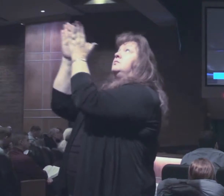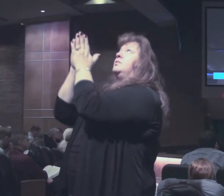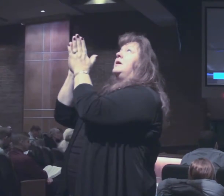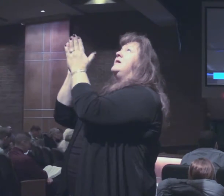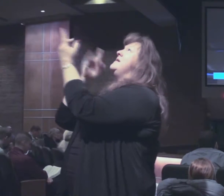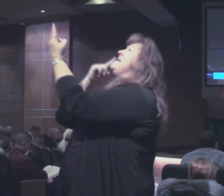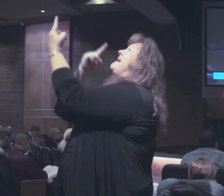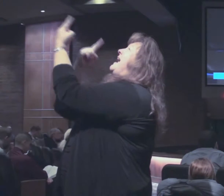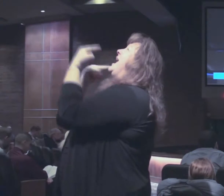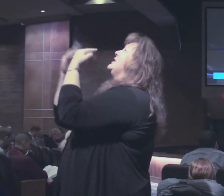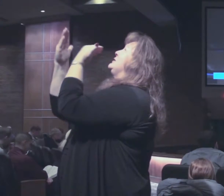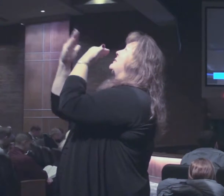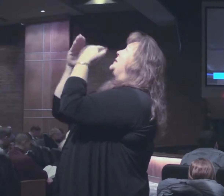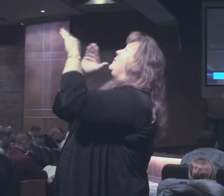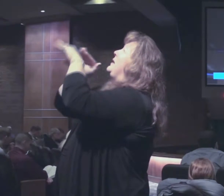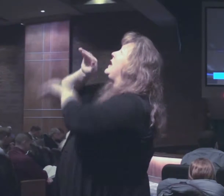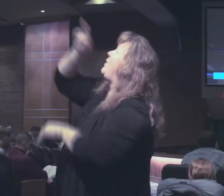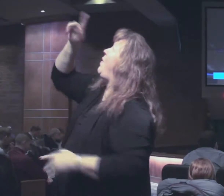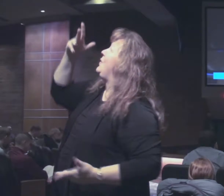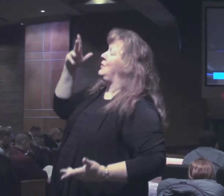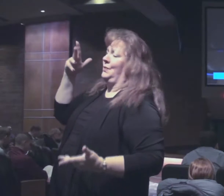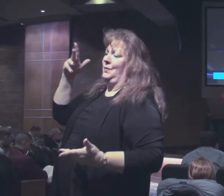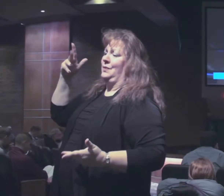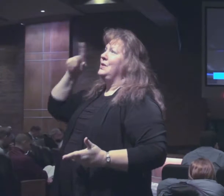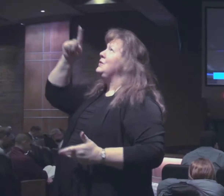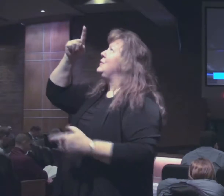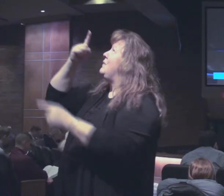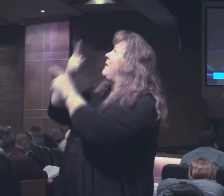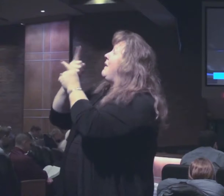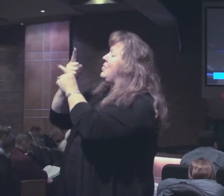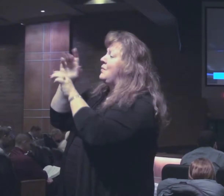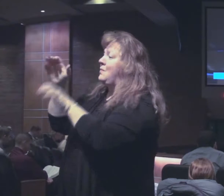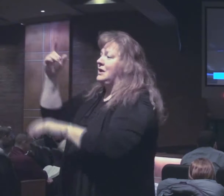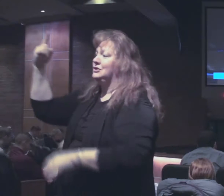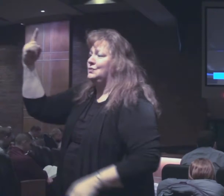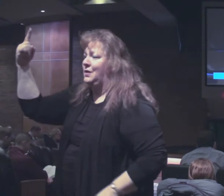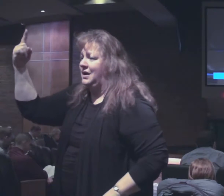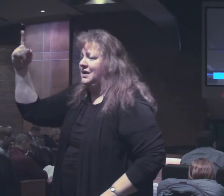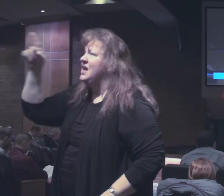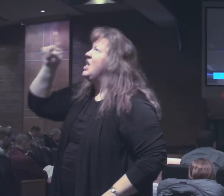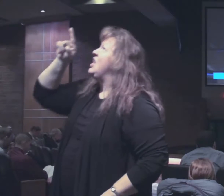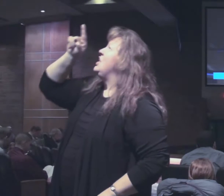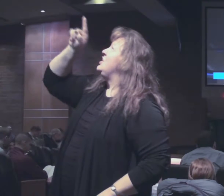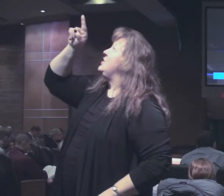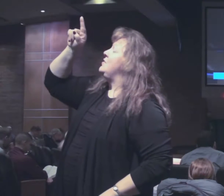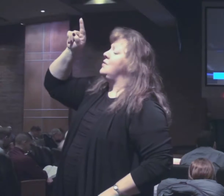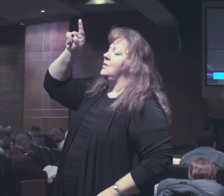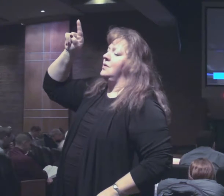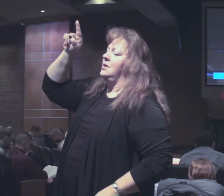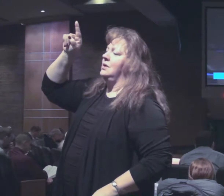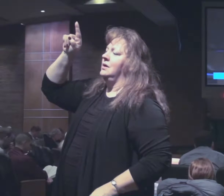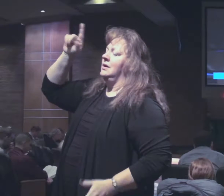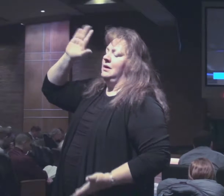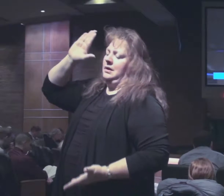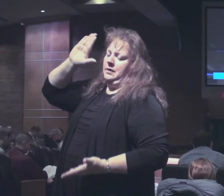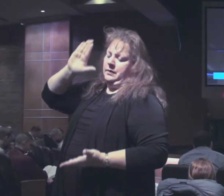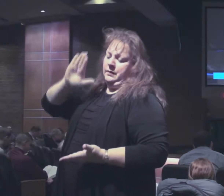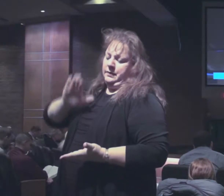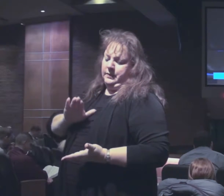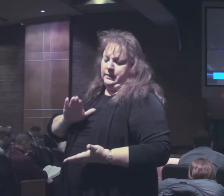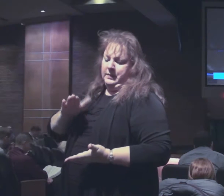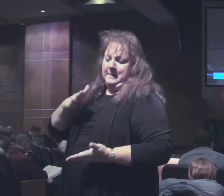Answer me when I call, O God of my righteousness. You have relieved me in